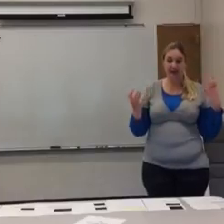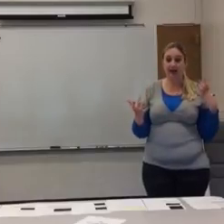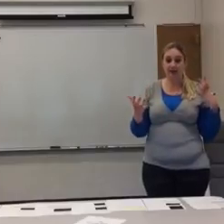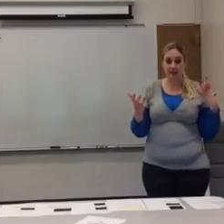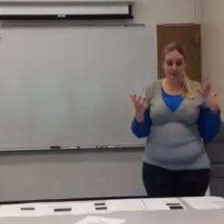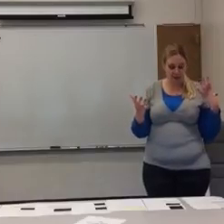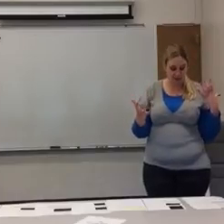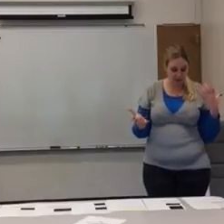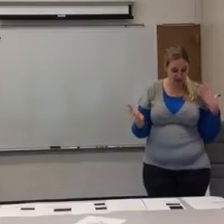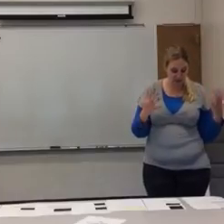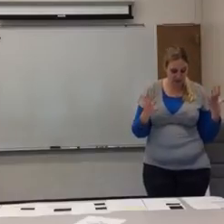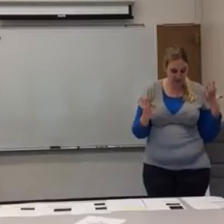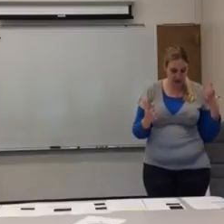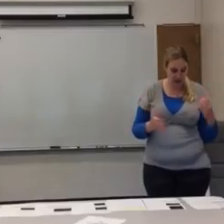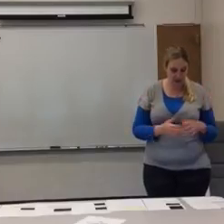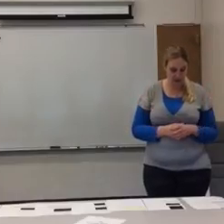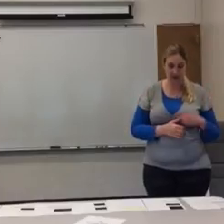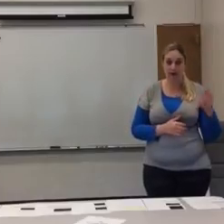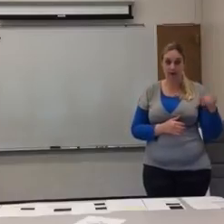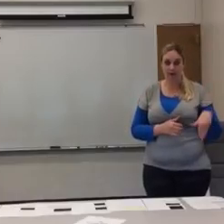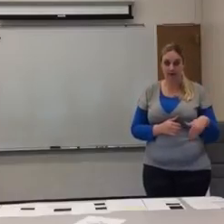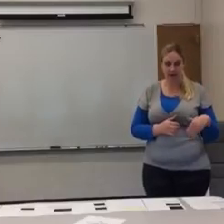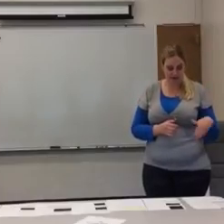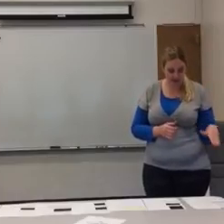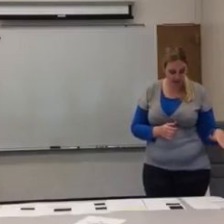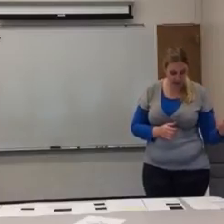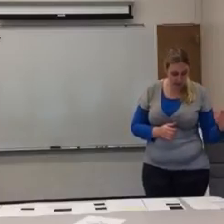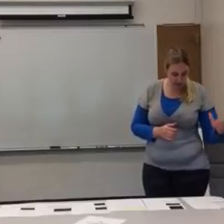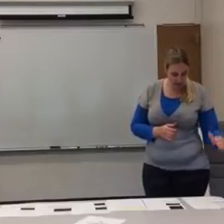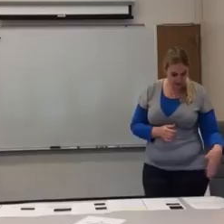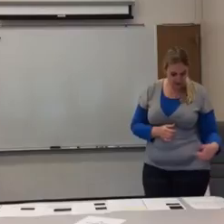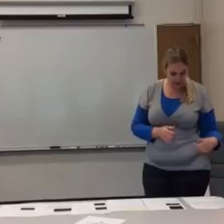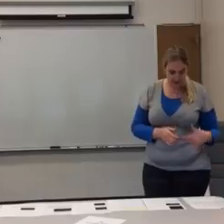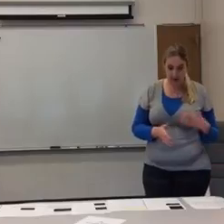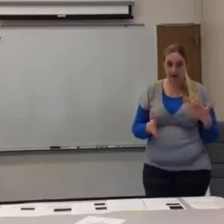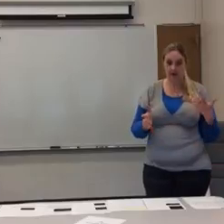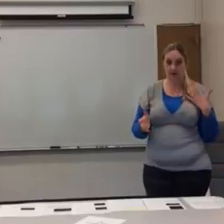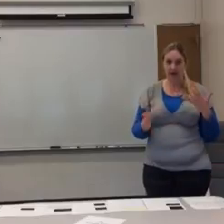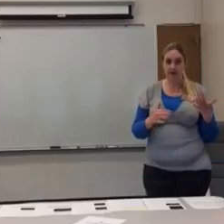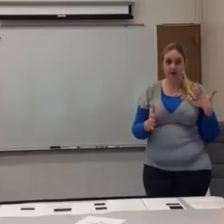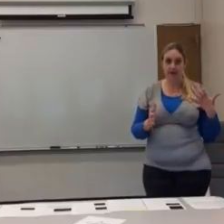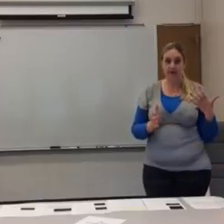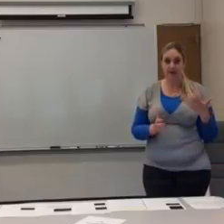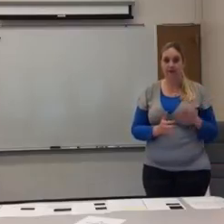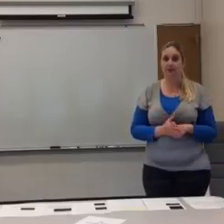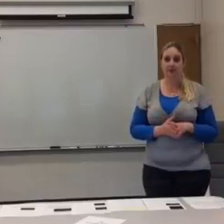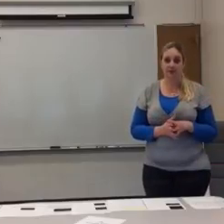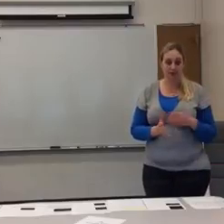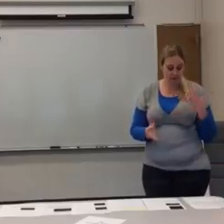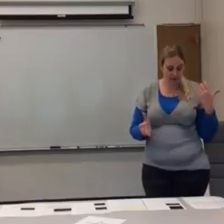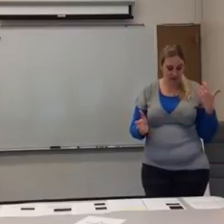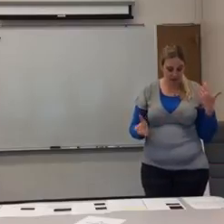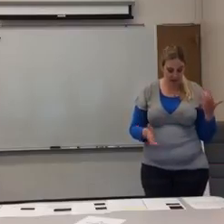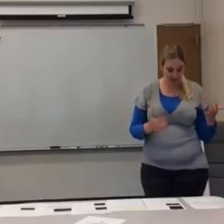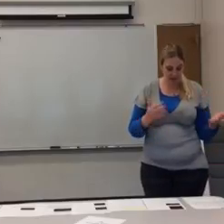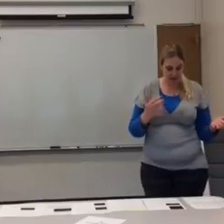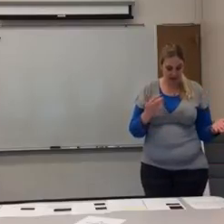class first about just doing a saltwater experiment. The details are listed on there, and there's also different substances you use like baking soda